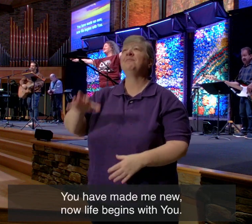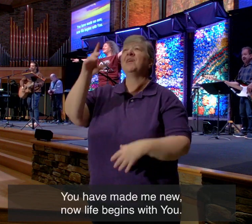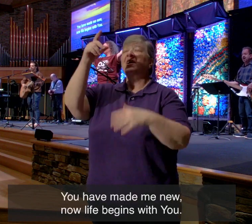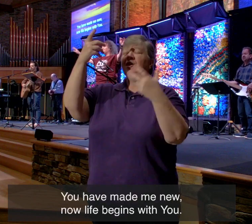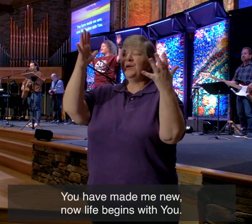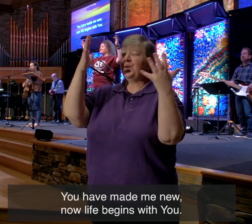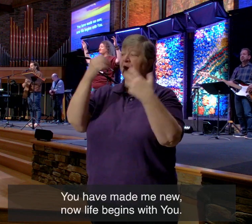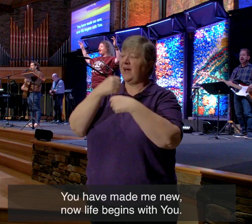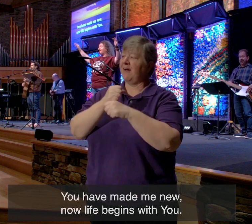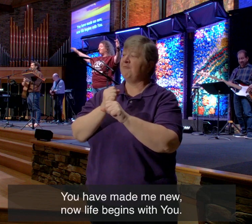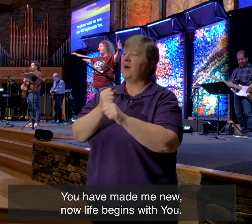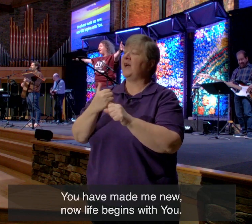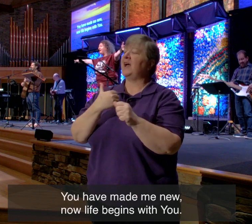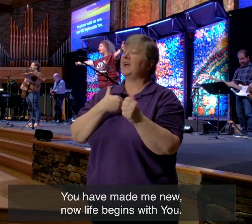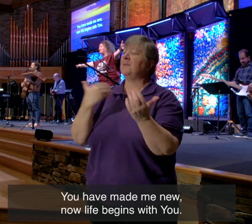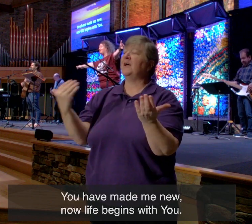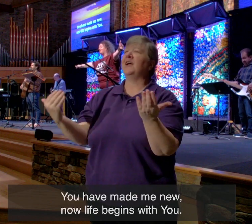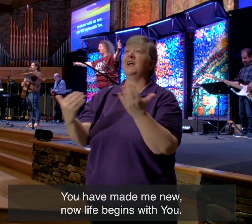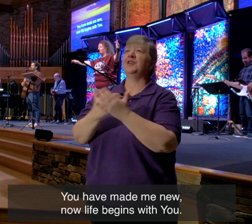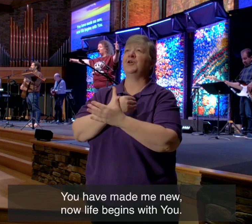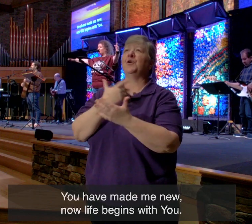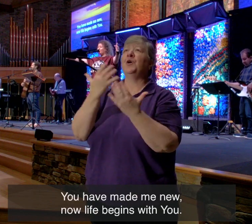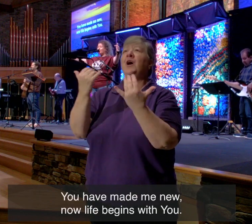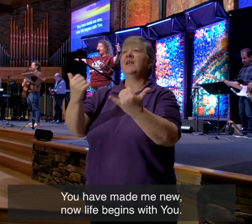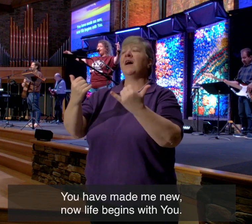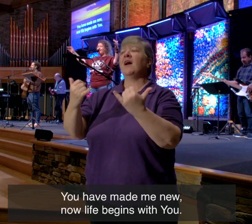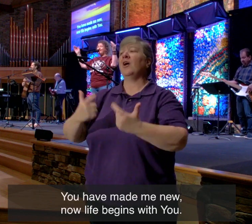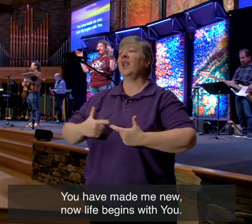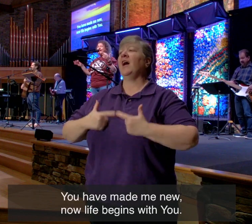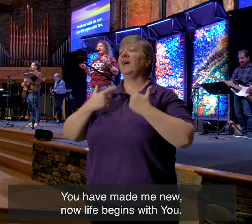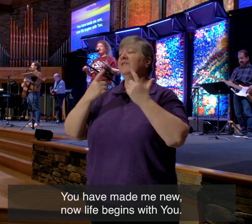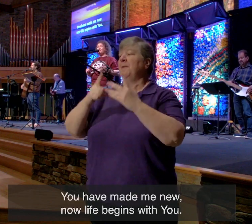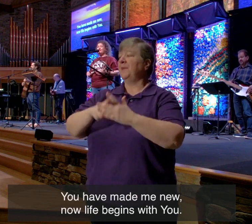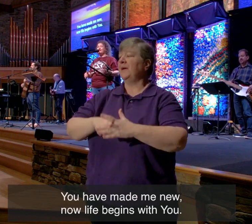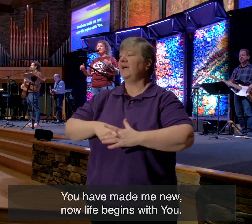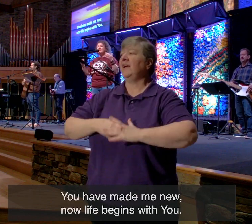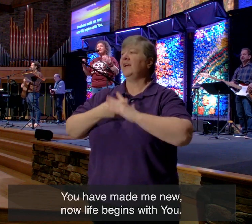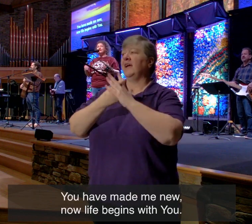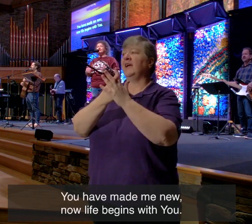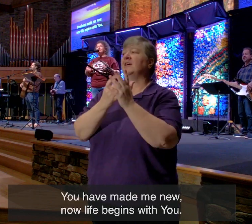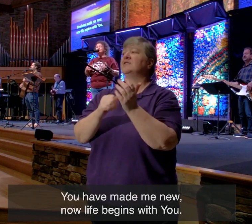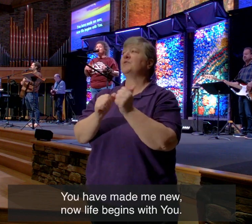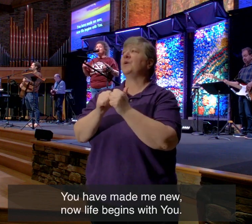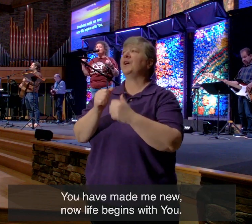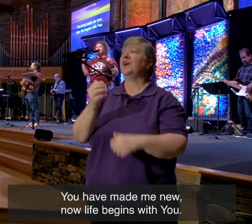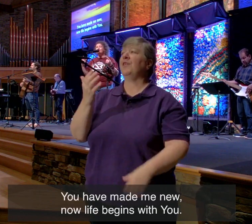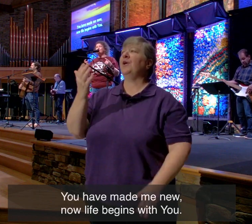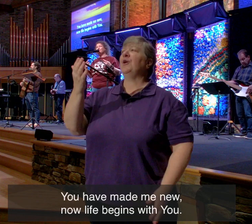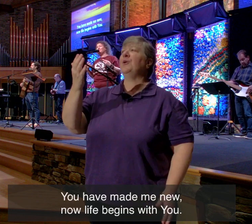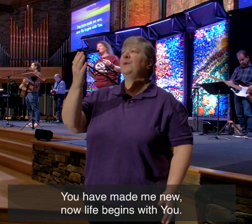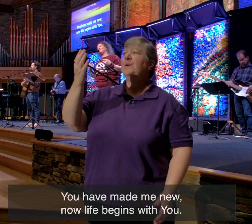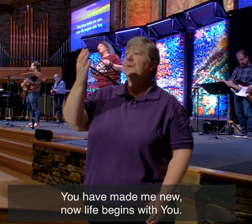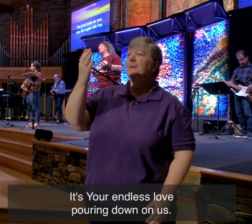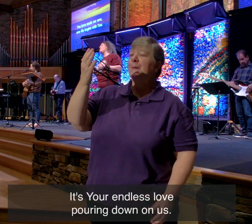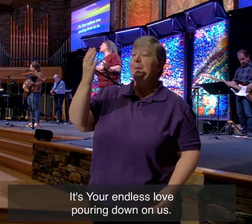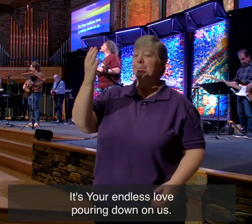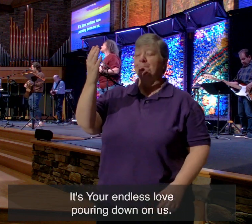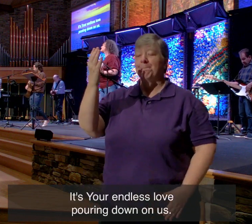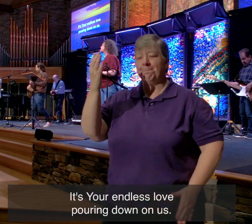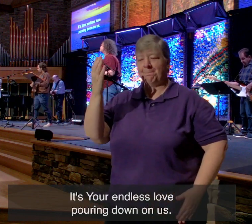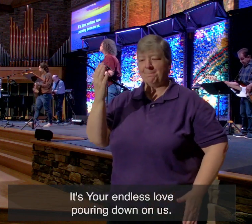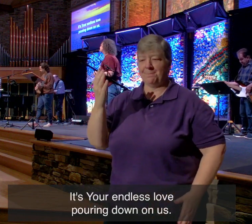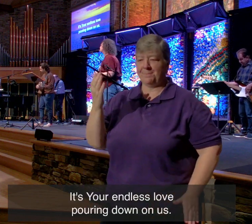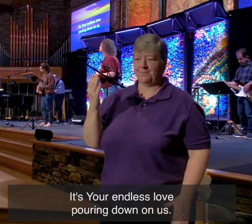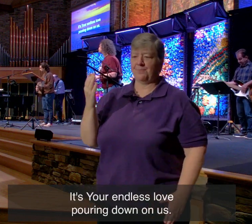over me. You have made me new. Now life begins with you.